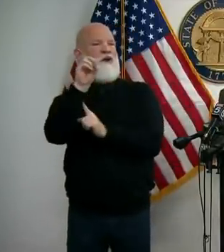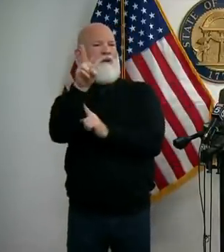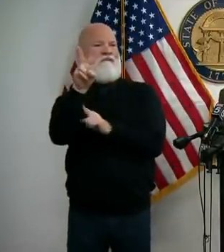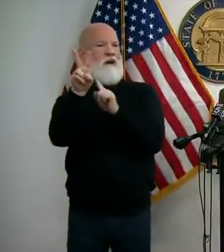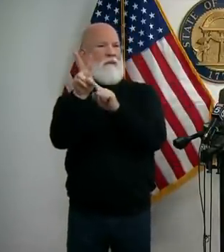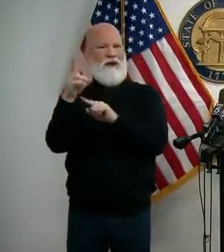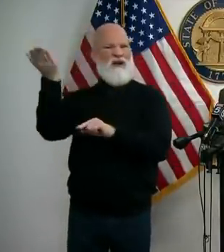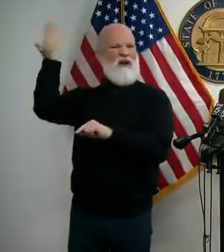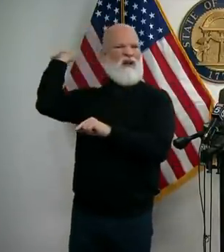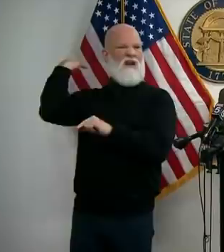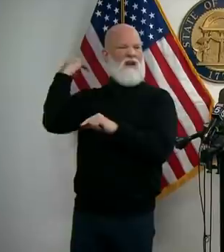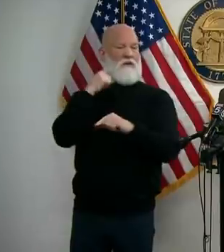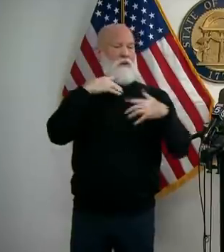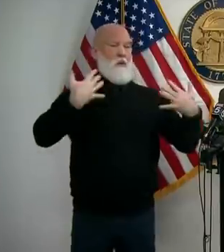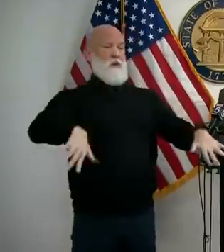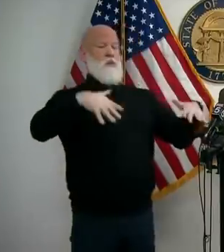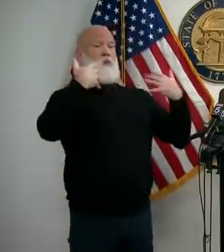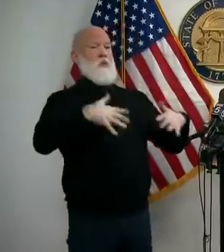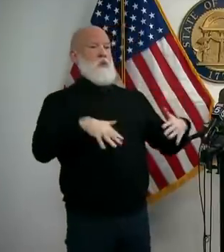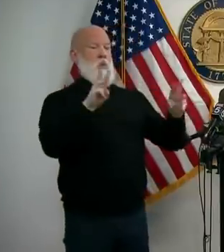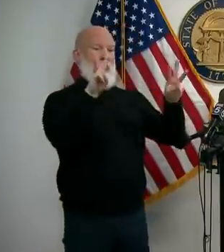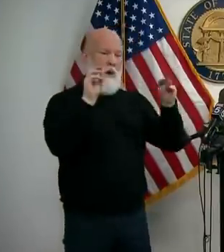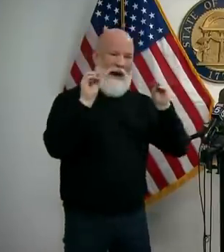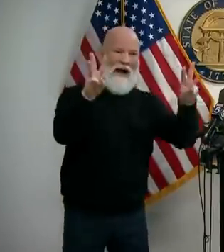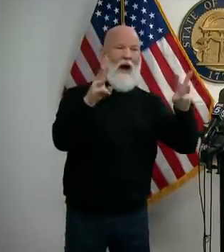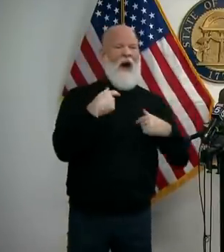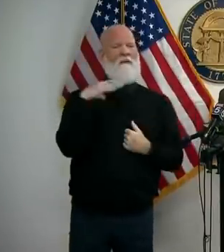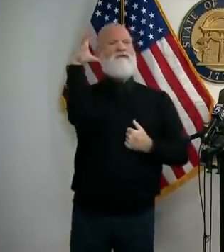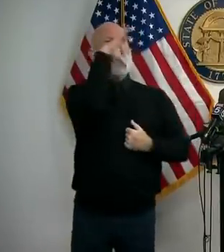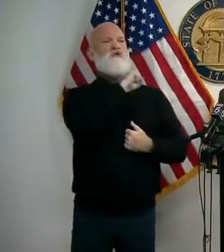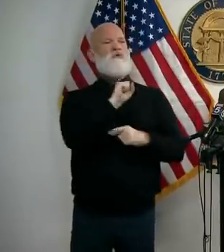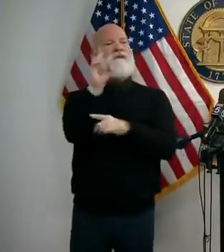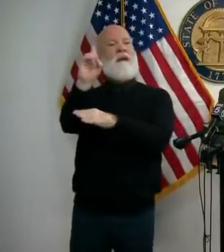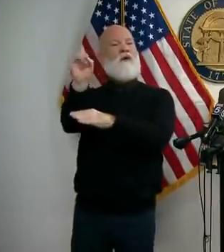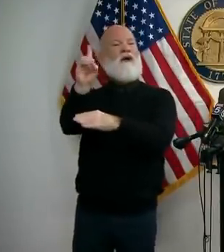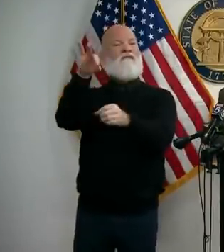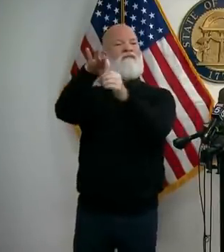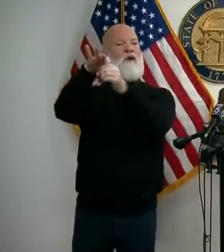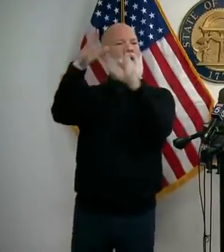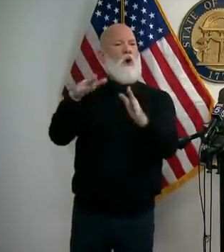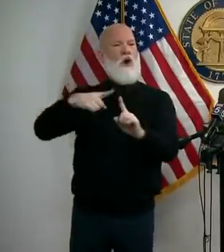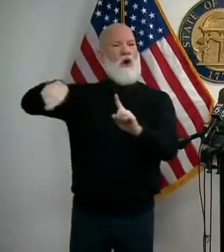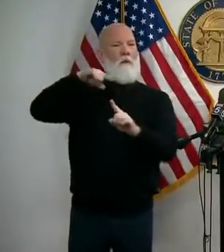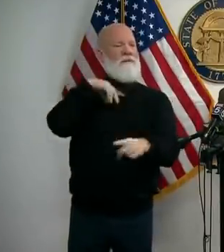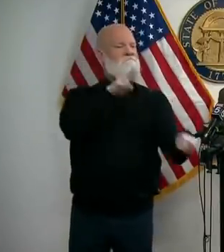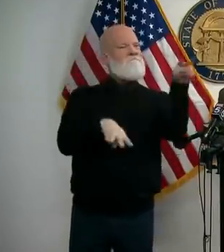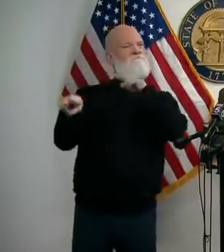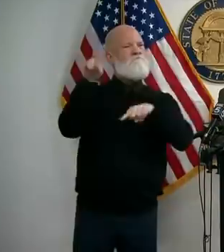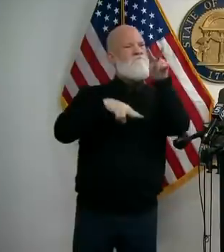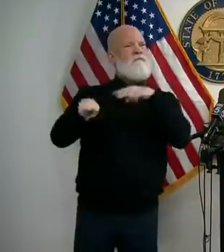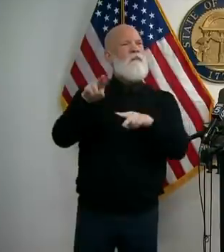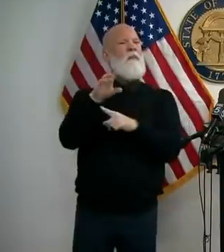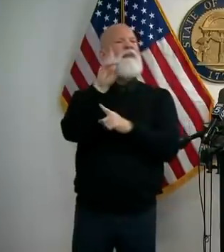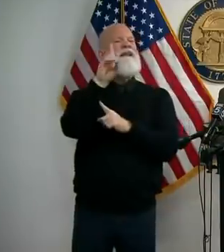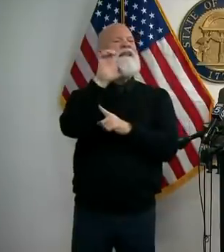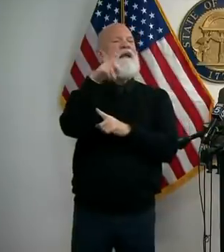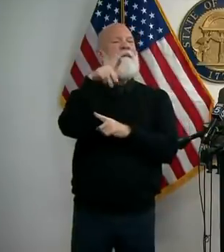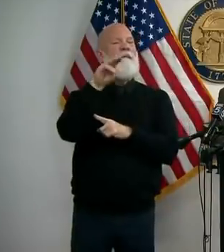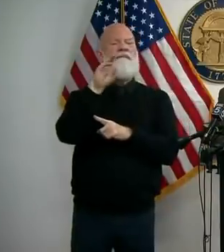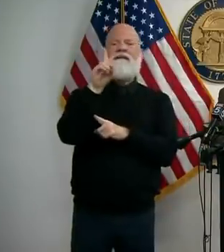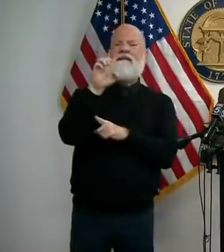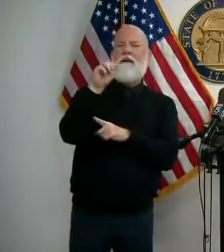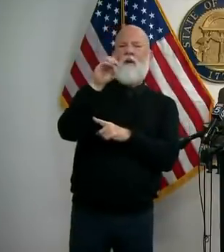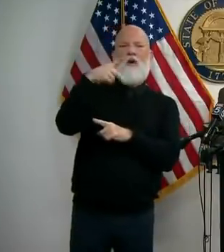My assumption is that those are probably Democrat voters, given the demographics we've seen of that. and that is a testament to hard work that was done